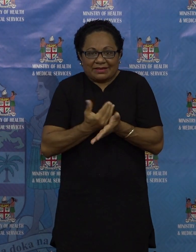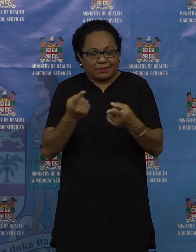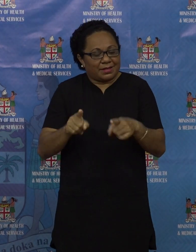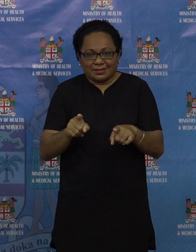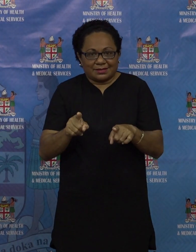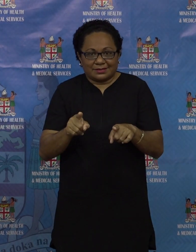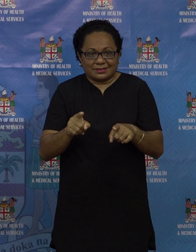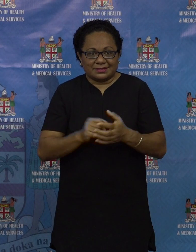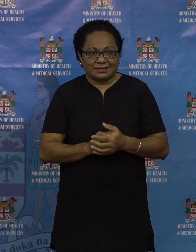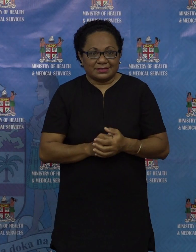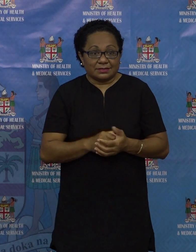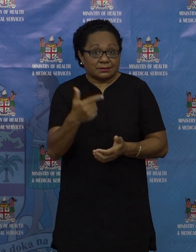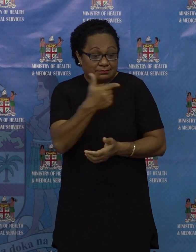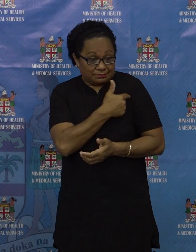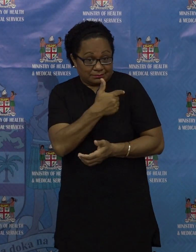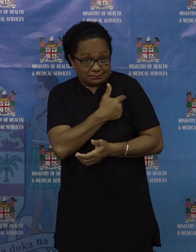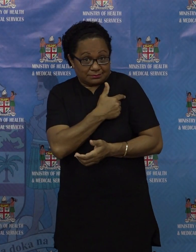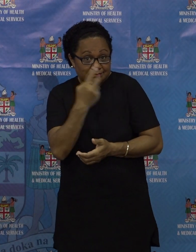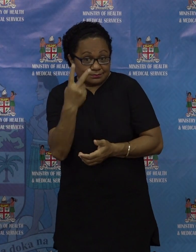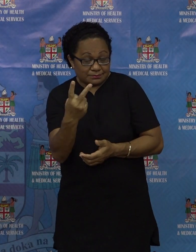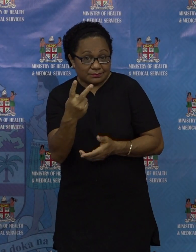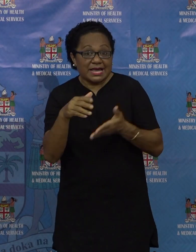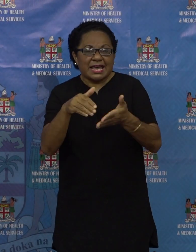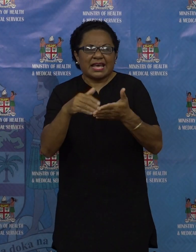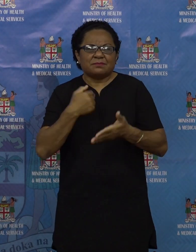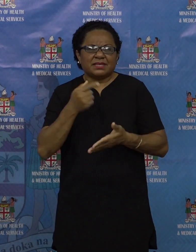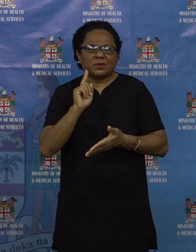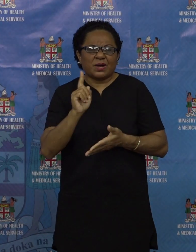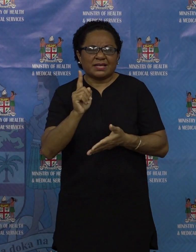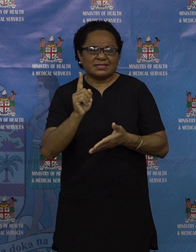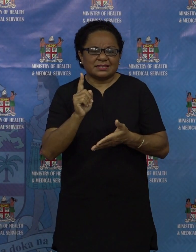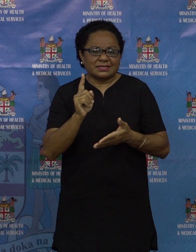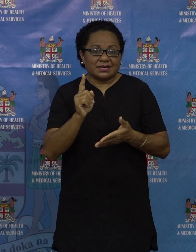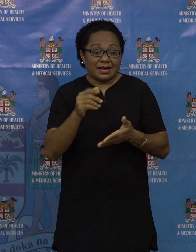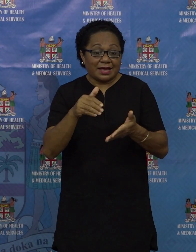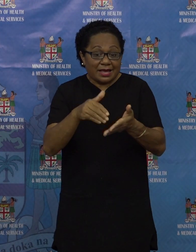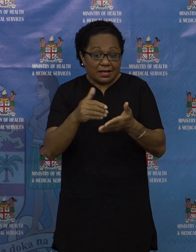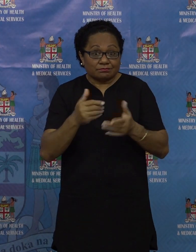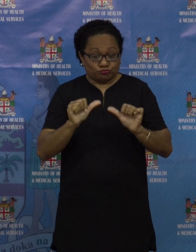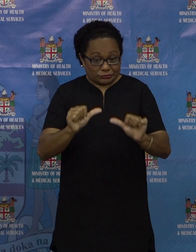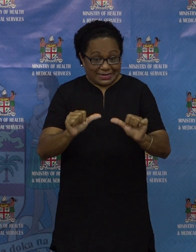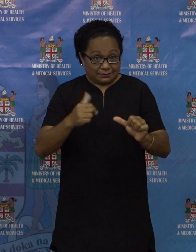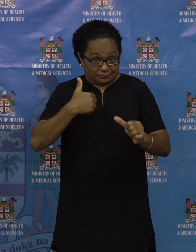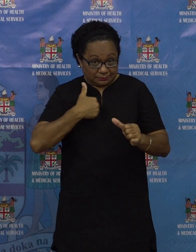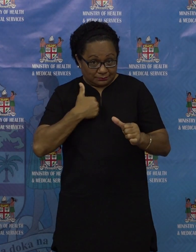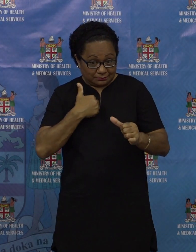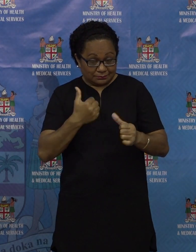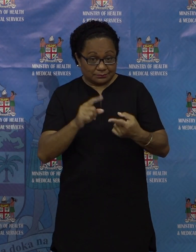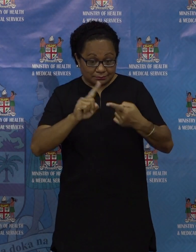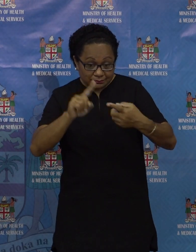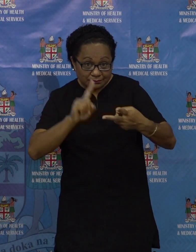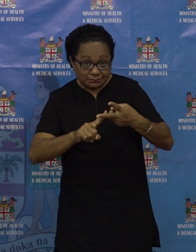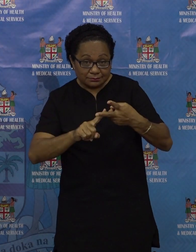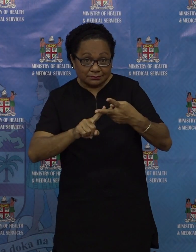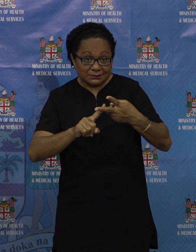2 doses of the vaccine help to lower your risk of getting infected with the virus and greatly reduces